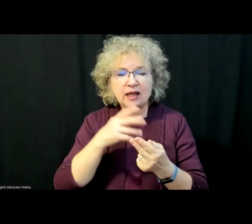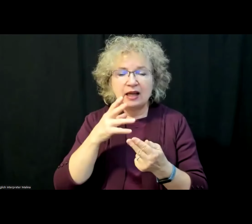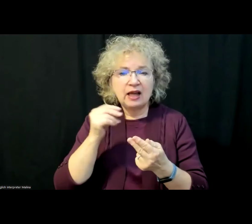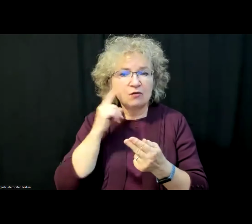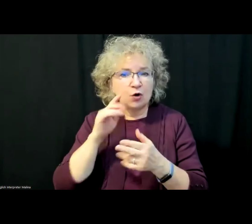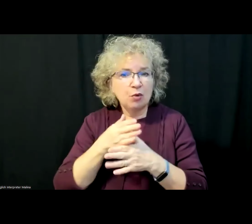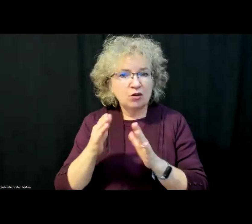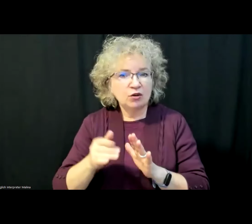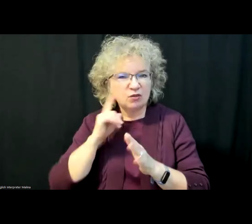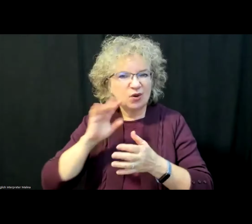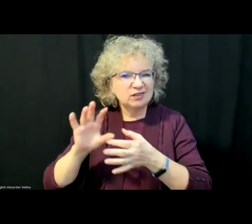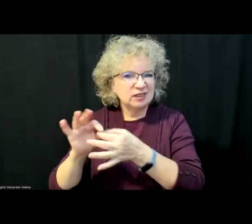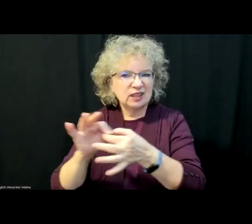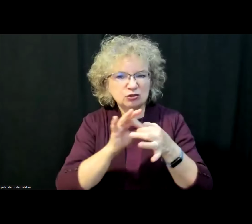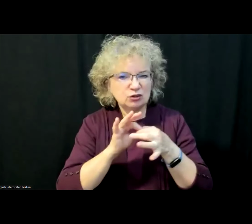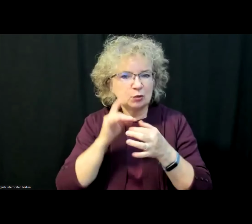will do that right now.